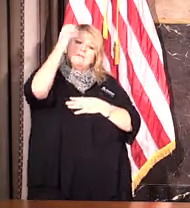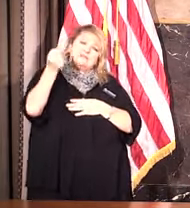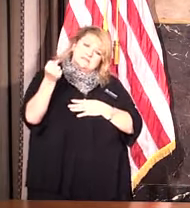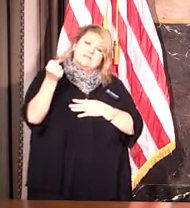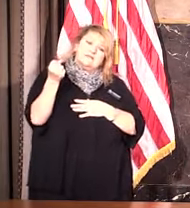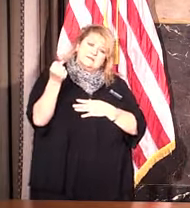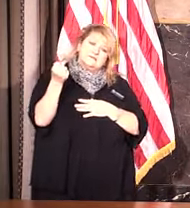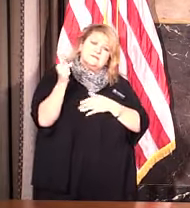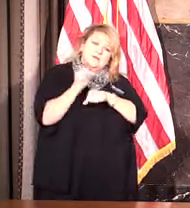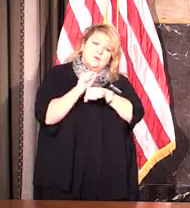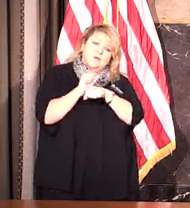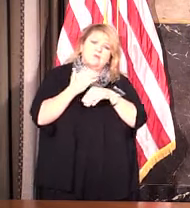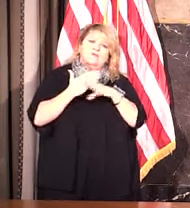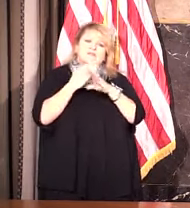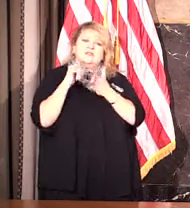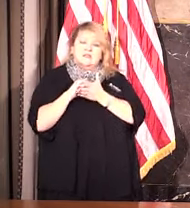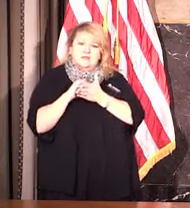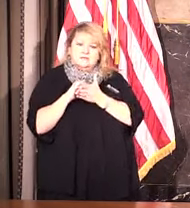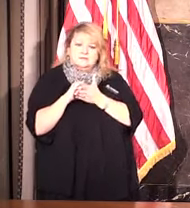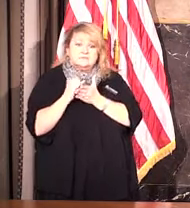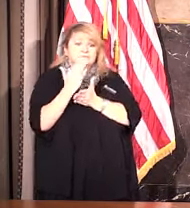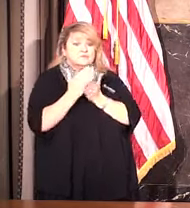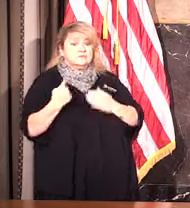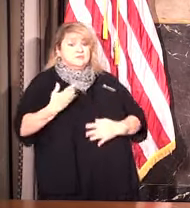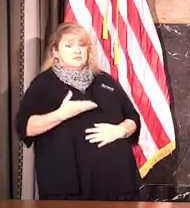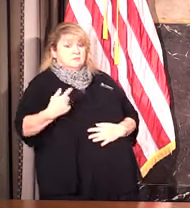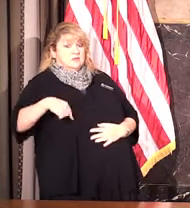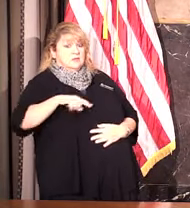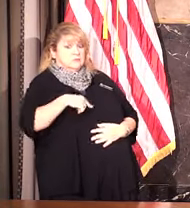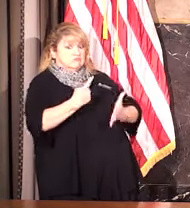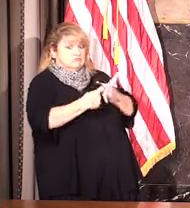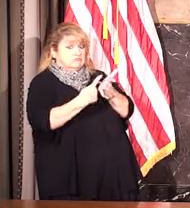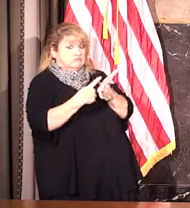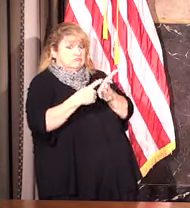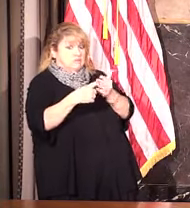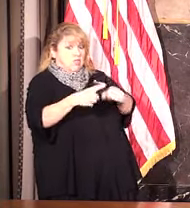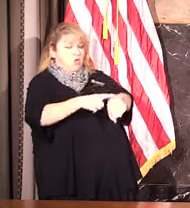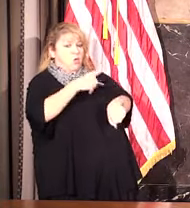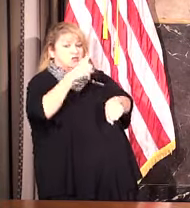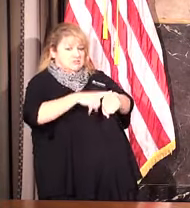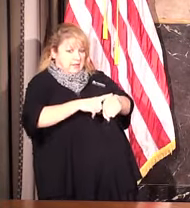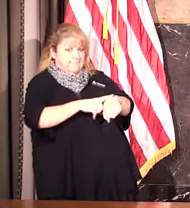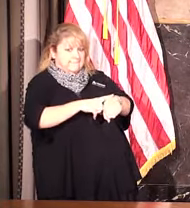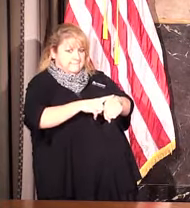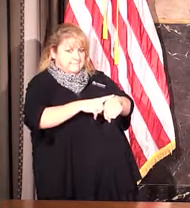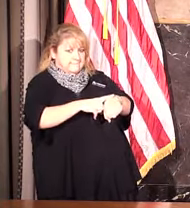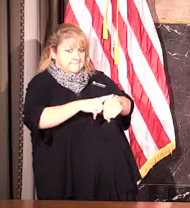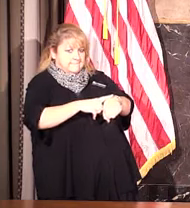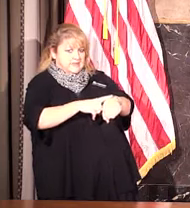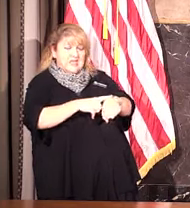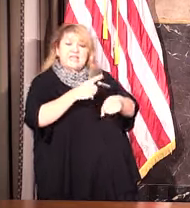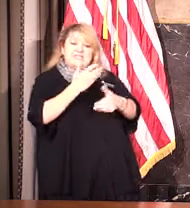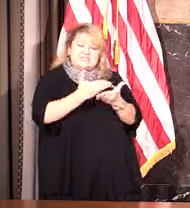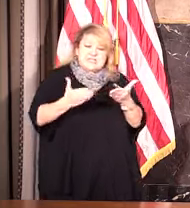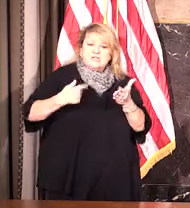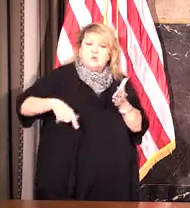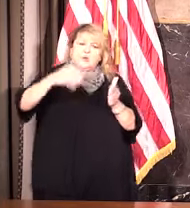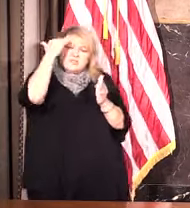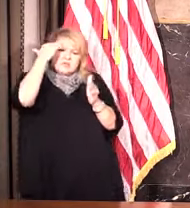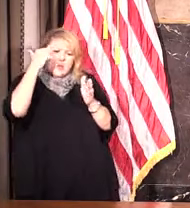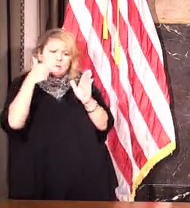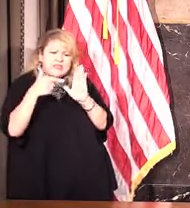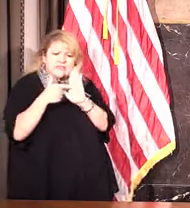prevent this. And they are the things that we've been talking about for a very long time. Things that have been proven effective at flattening the curve